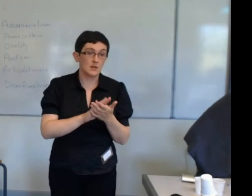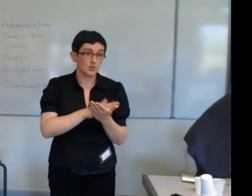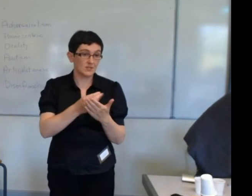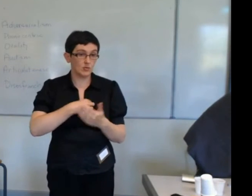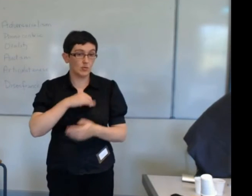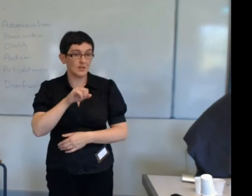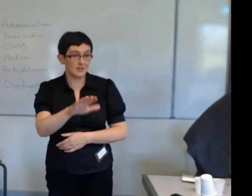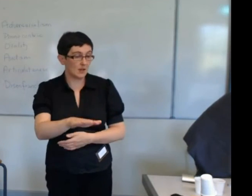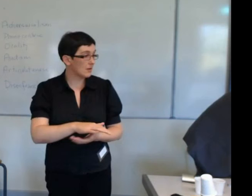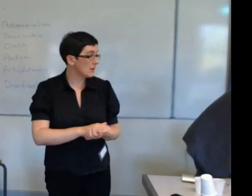Language. And